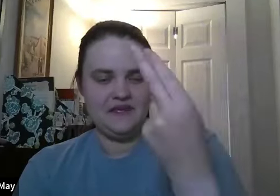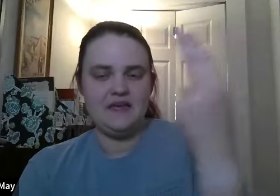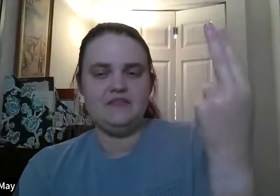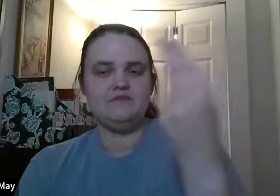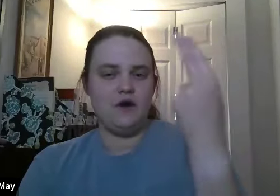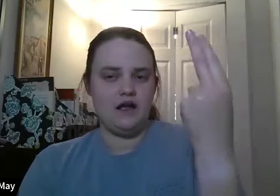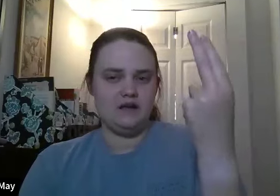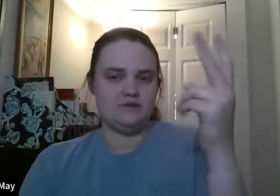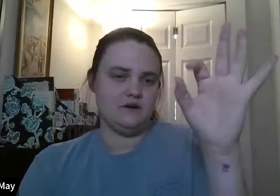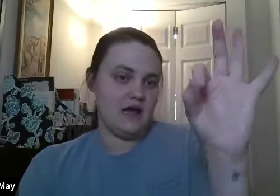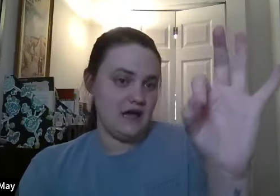And then Friday was our F.